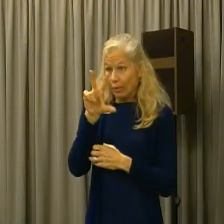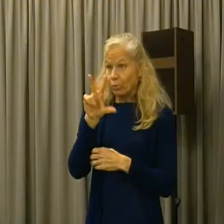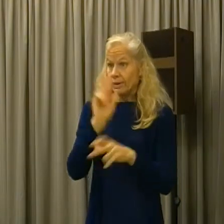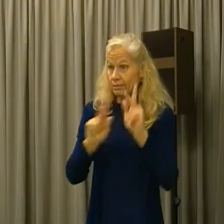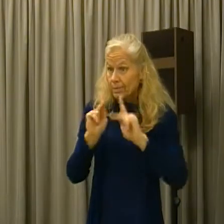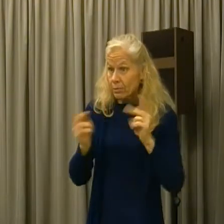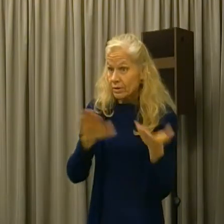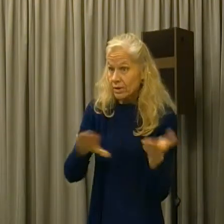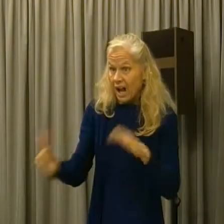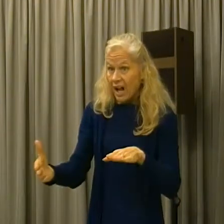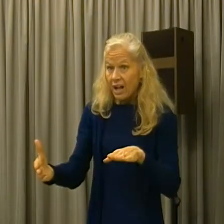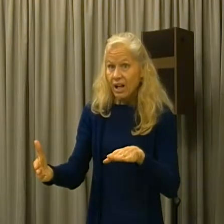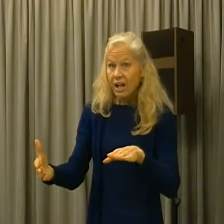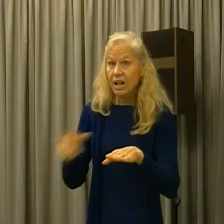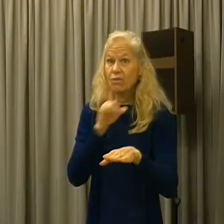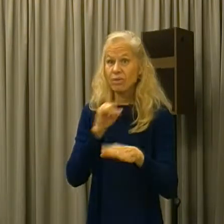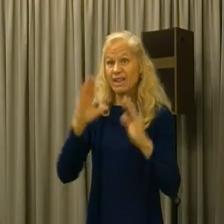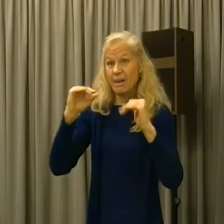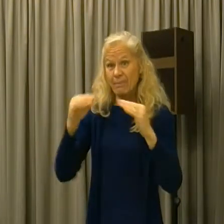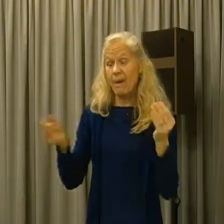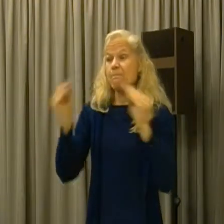Alcohol-related highway crashes account for